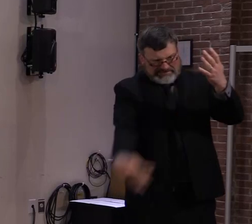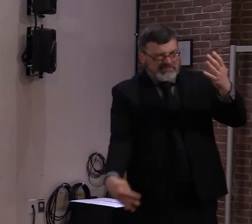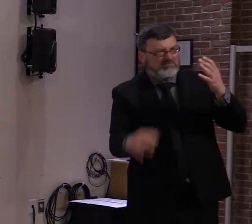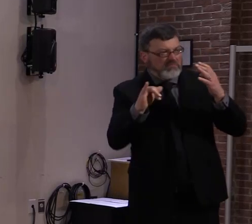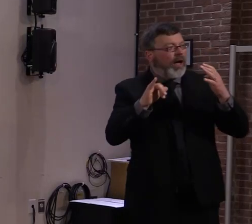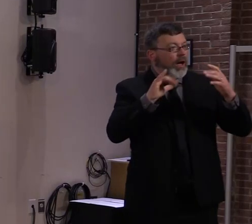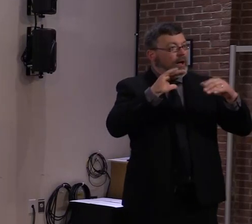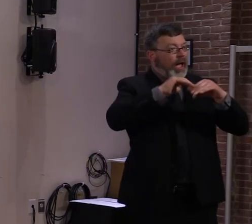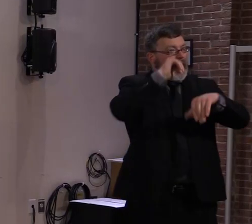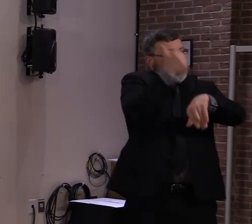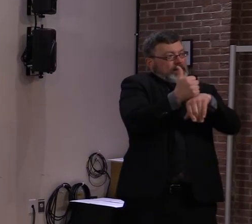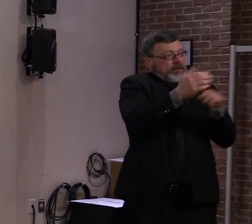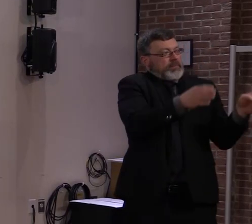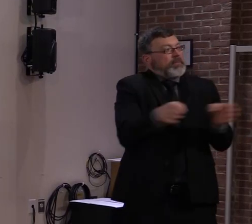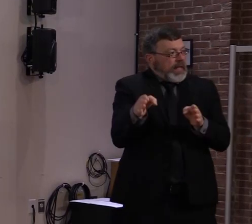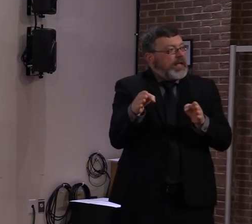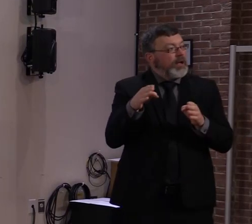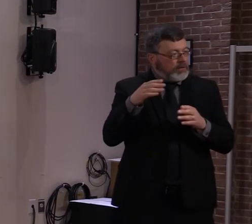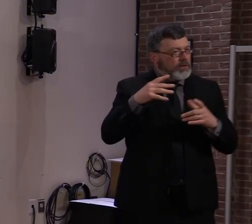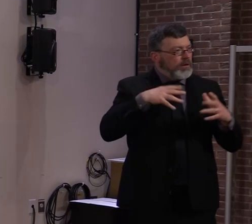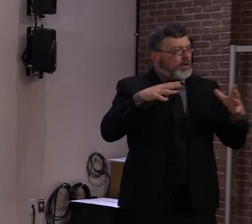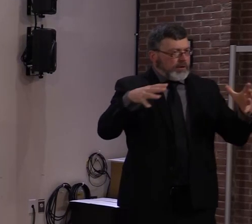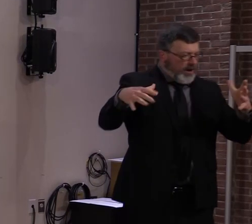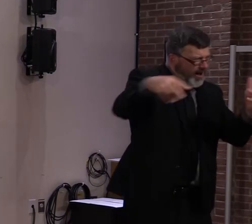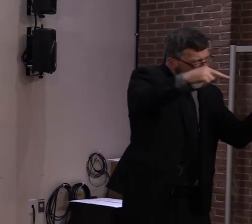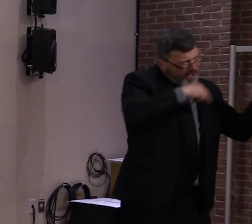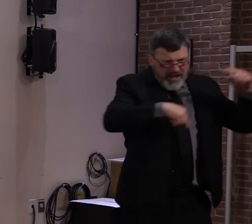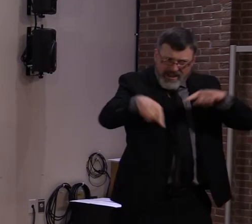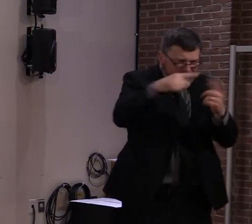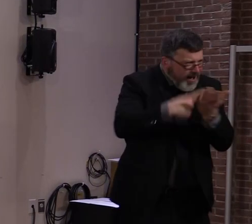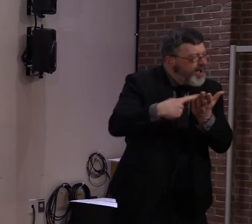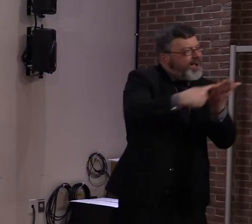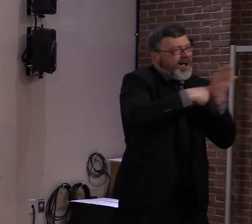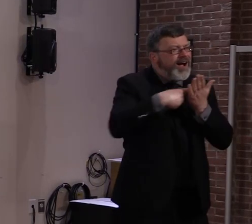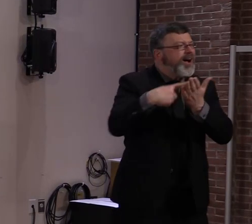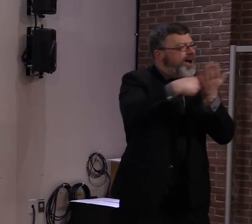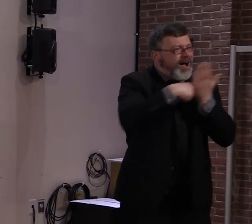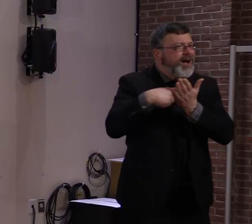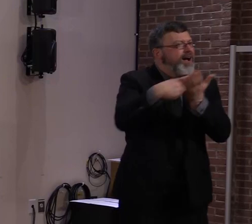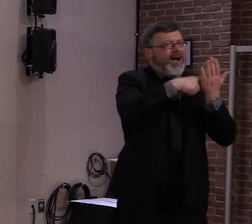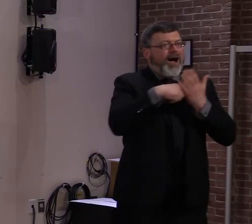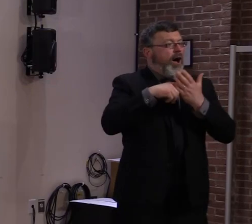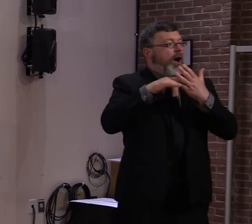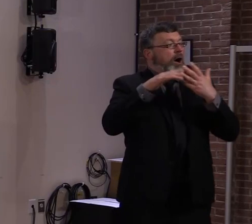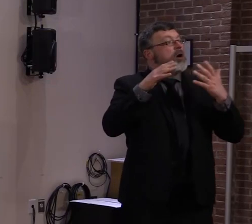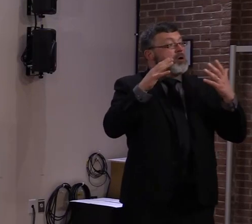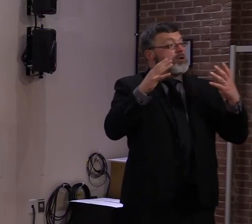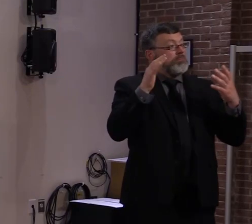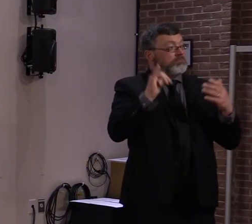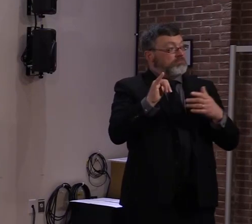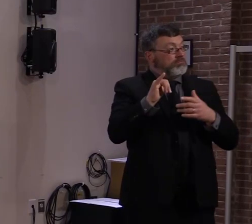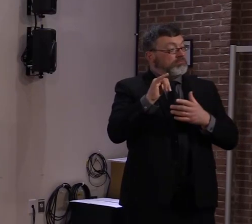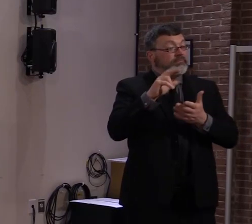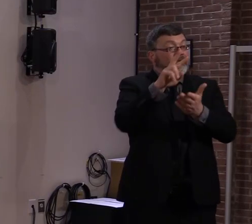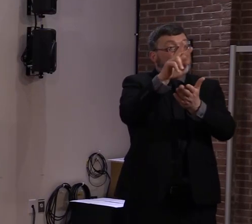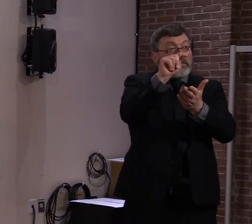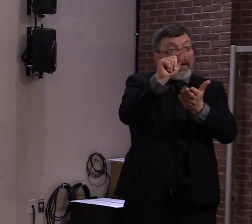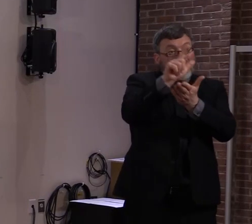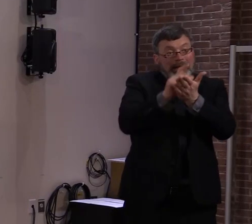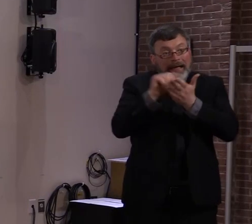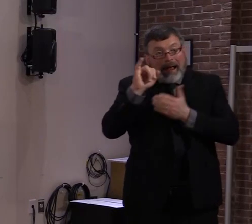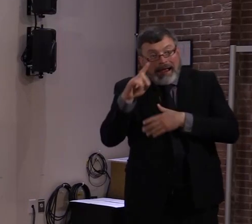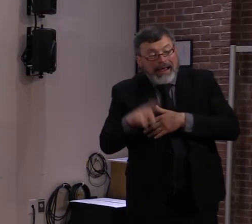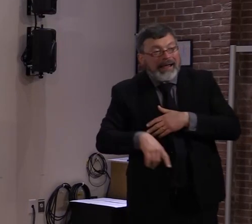Affordable Housing Coalition, Chittenden Homeless Alliance, Vermont Legal Aid, the Committee on Temporary Shelter,